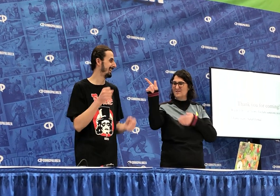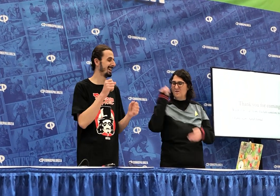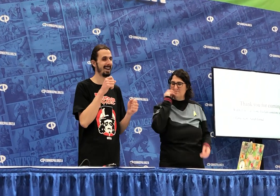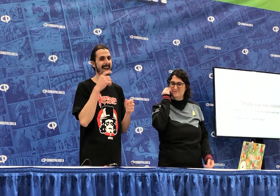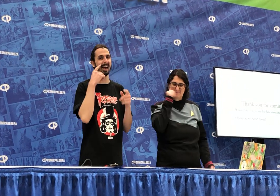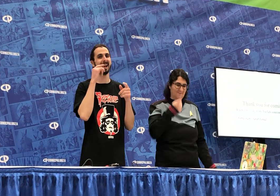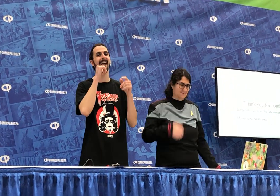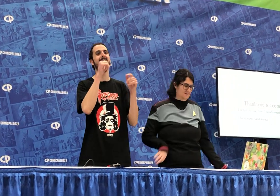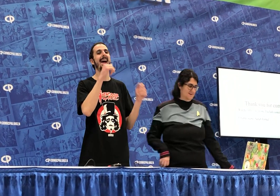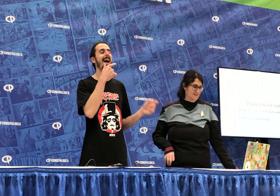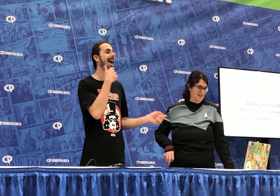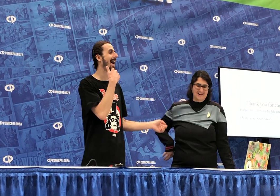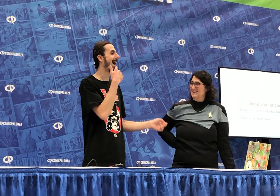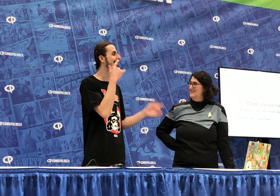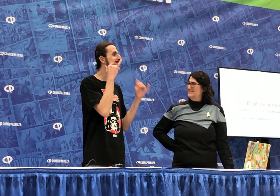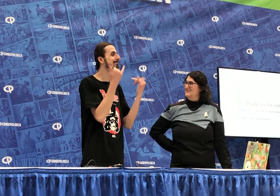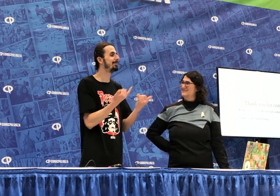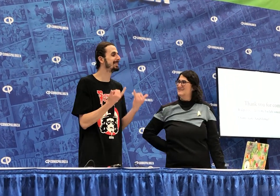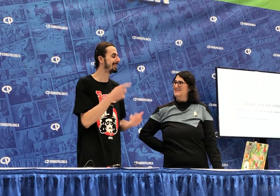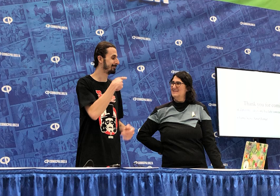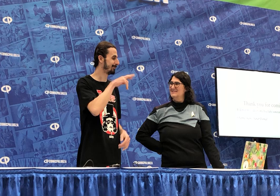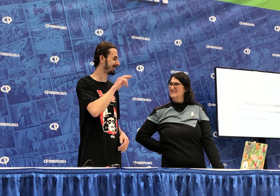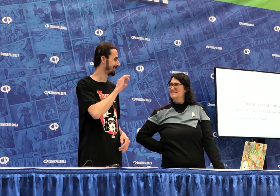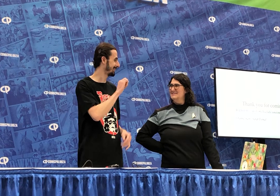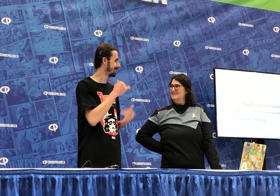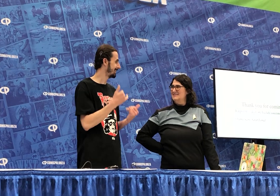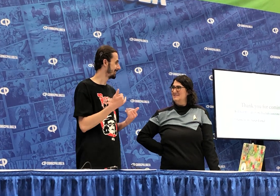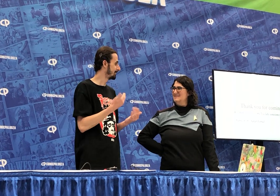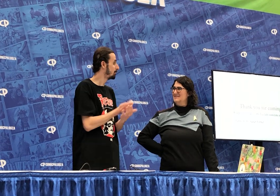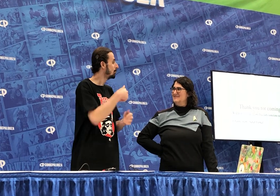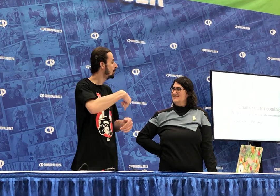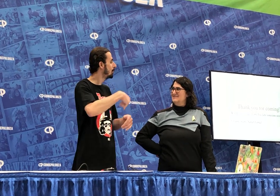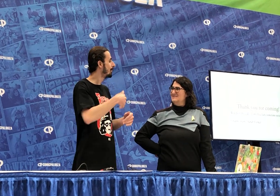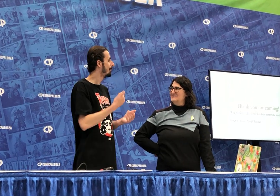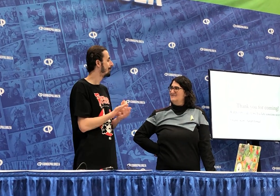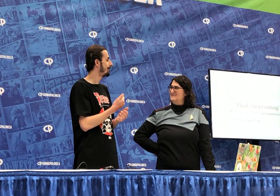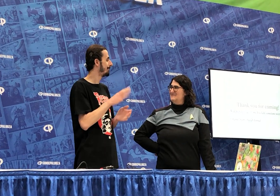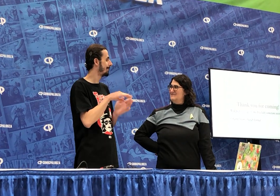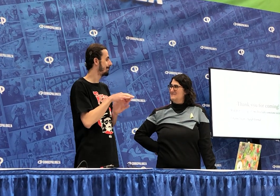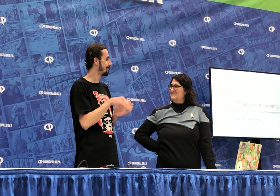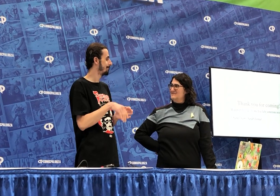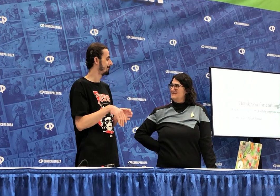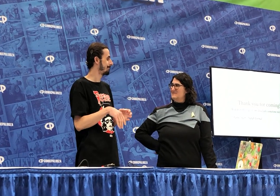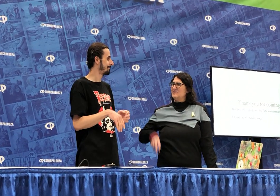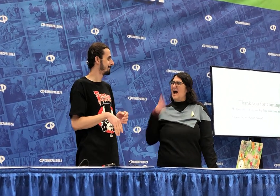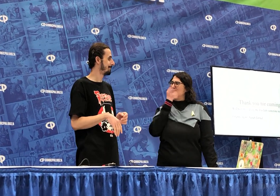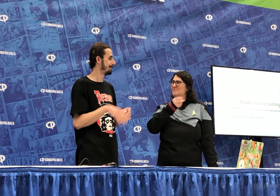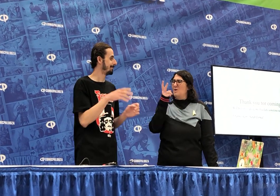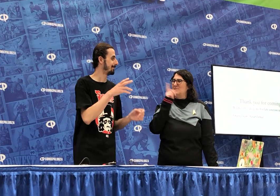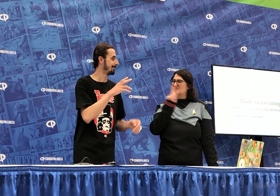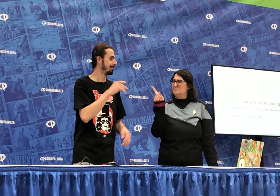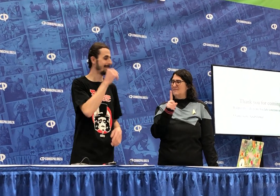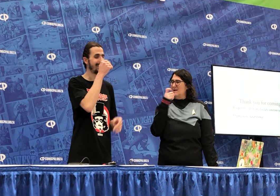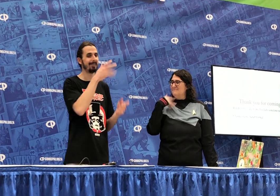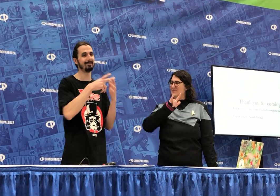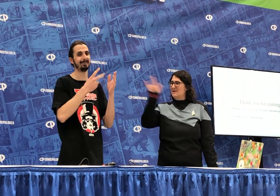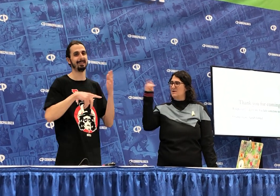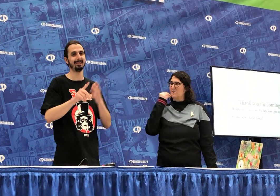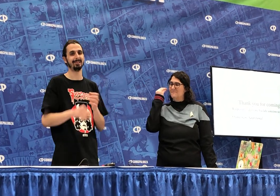said, no, we gotta fly home first. Next week. I said, well, but we have the new, she said, I don't know, I'm gonna post it next